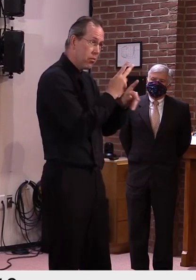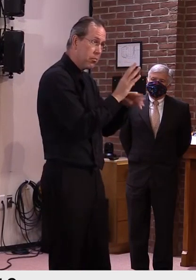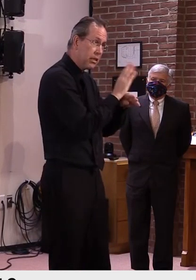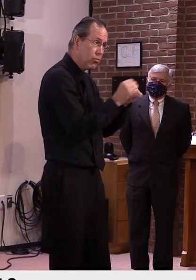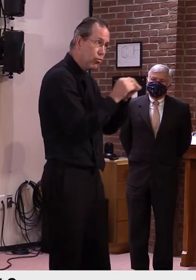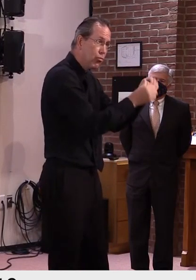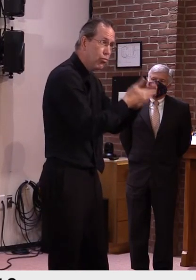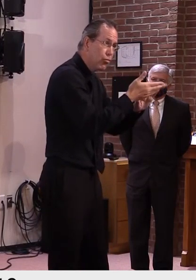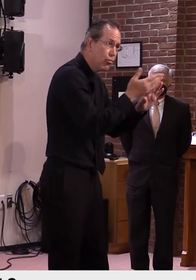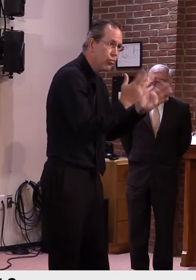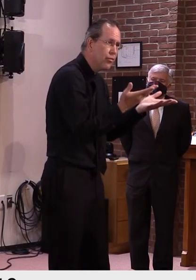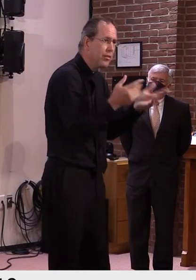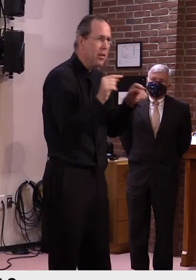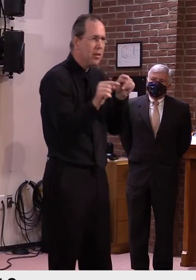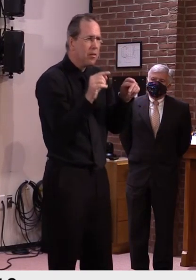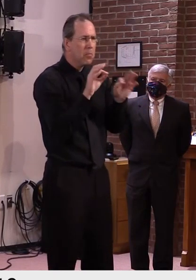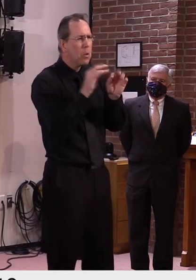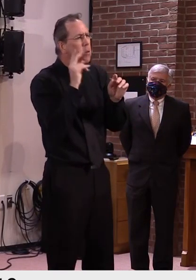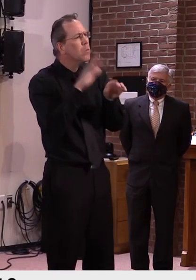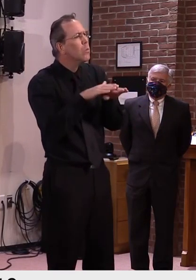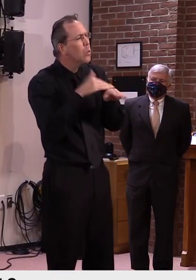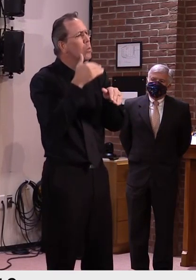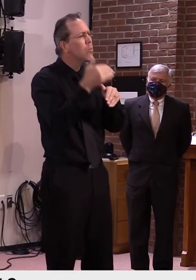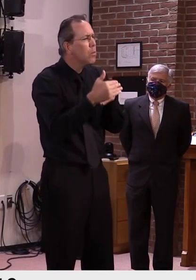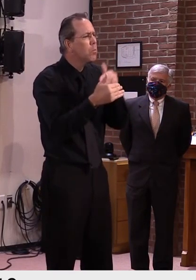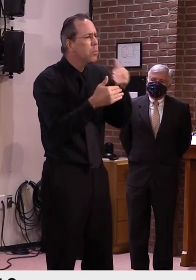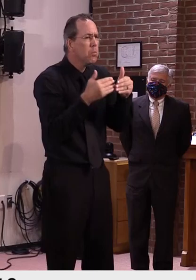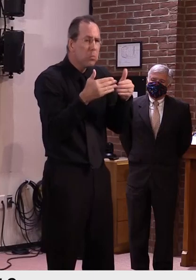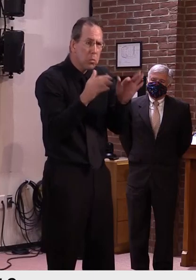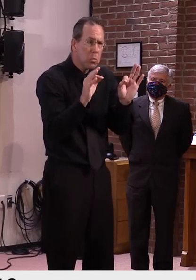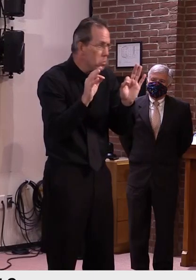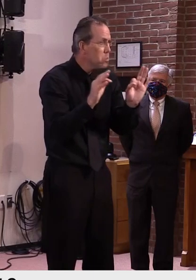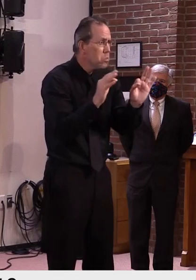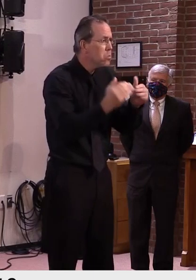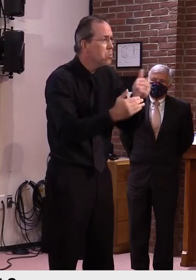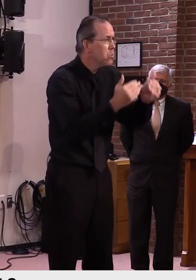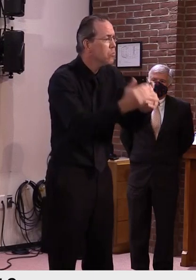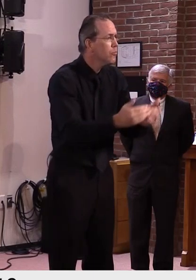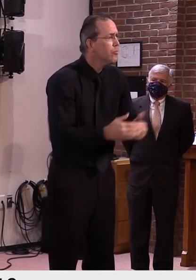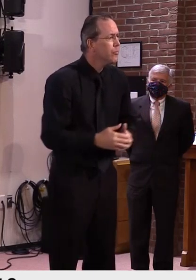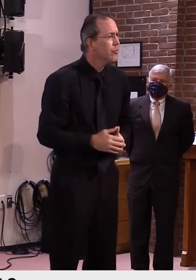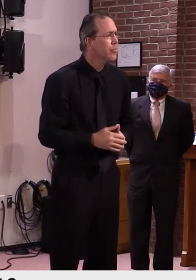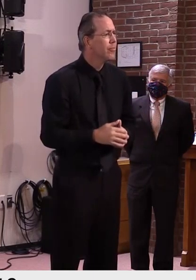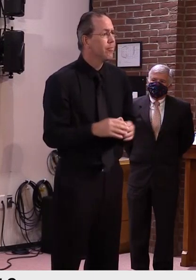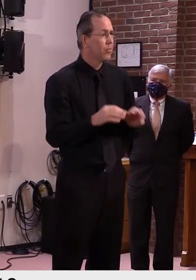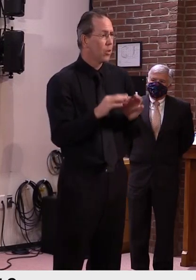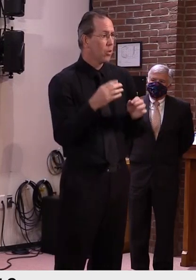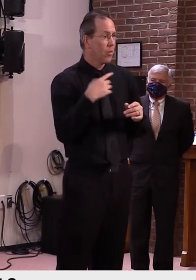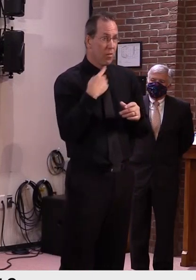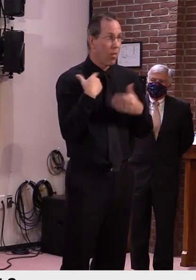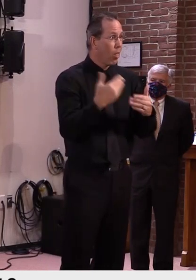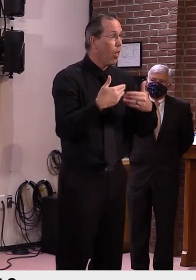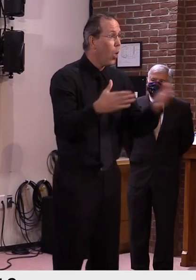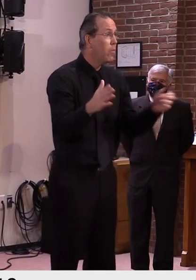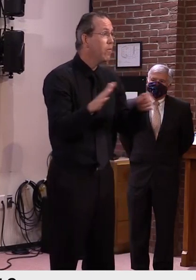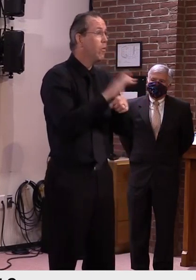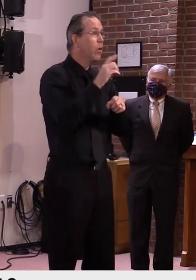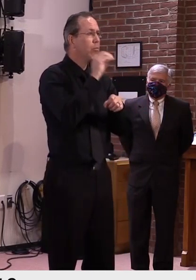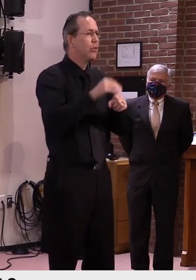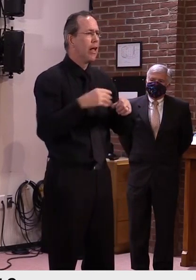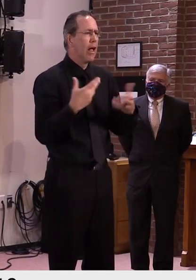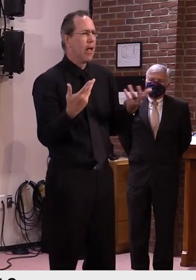a little bit at a time. I think opening up lodging to 100% made a lot of sense. It was